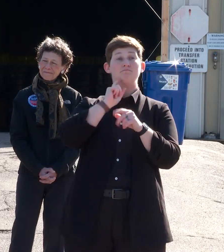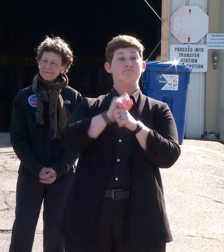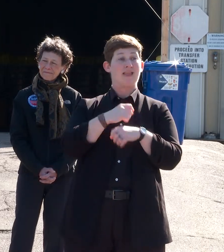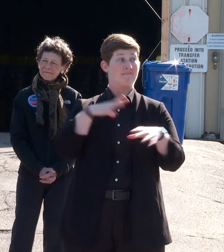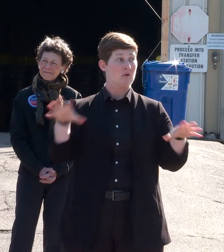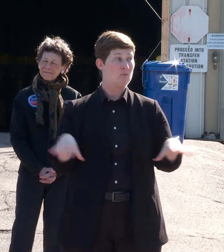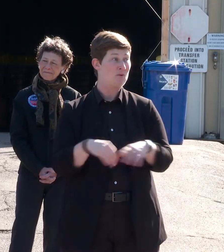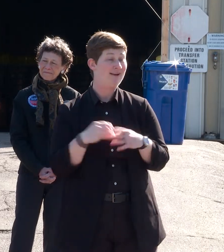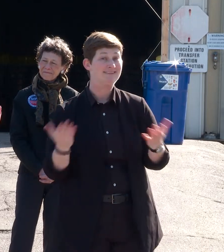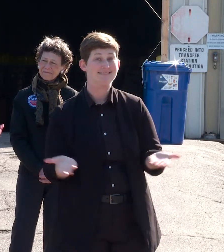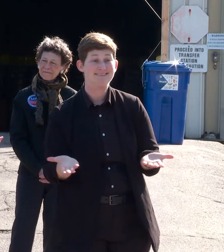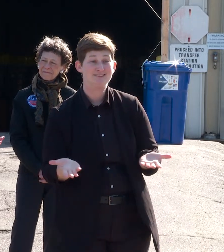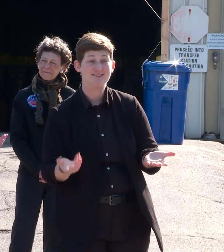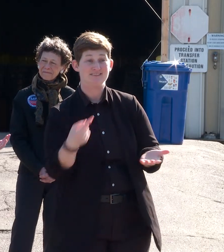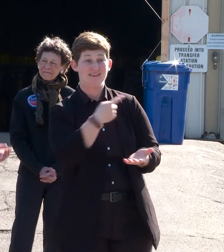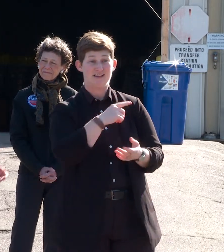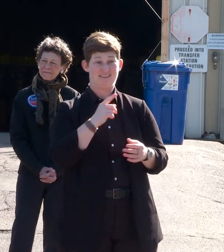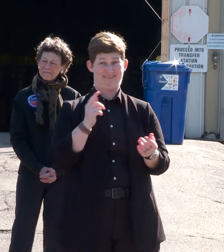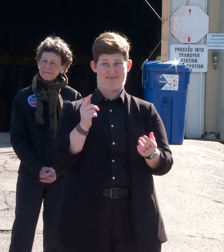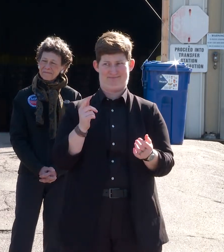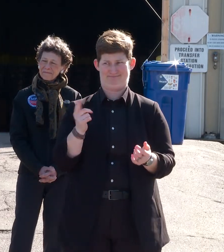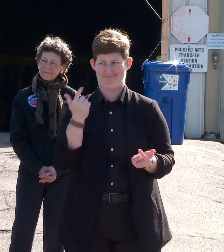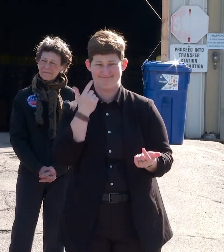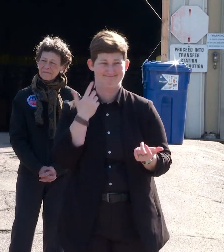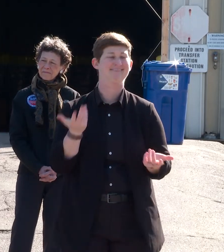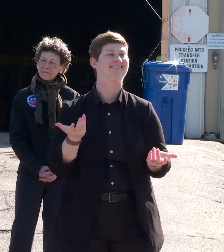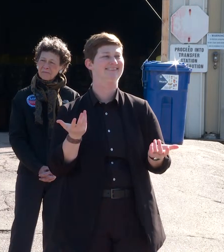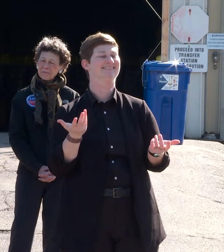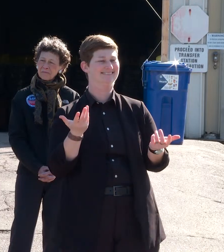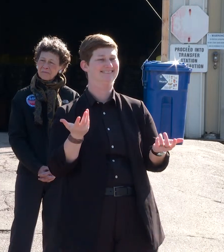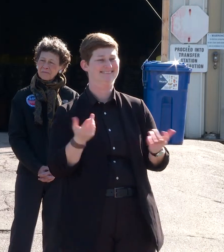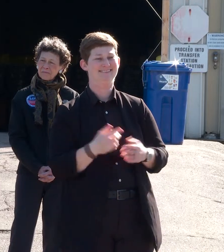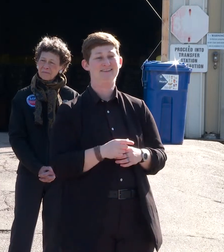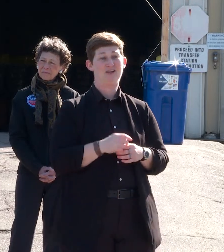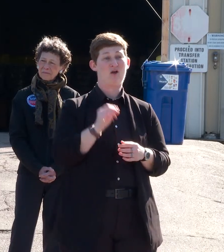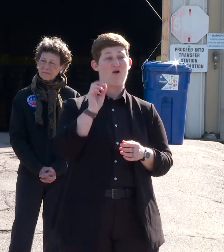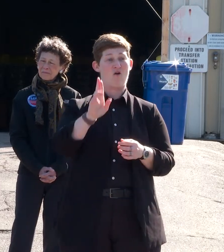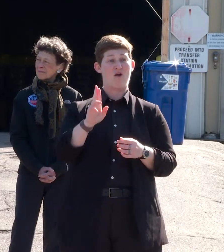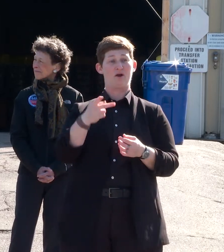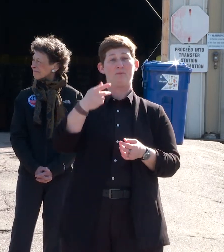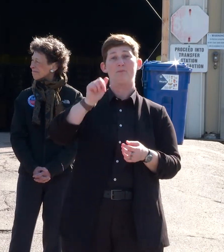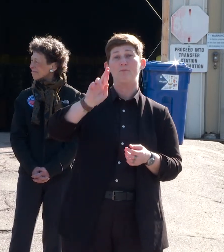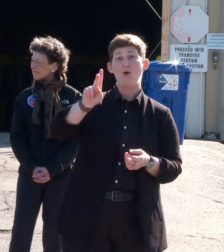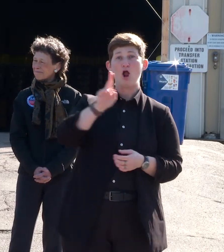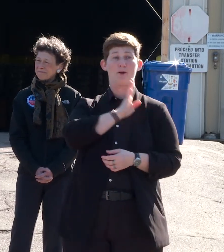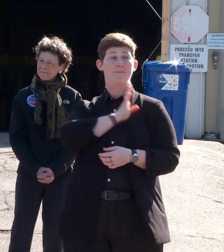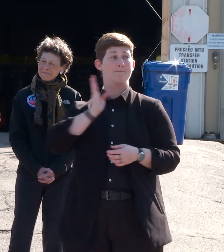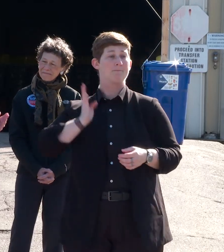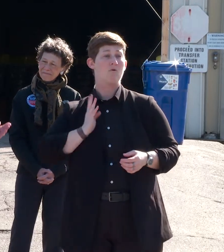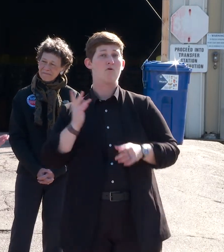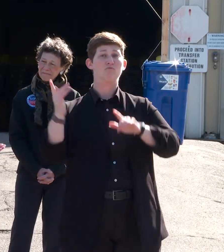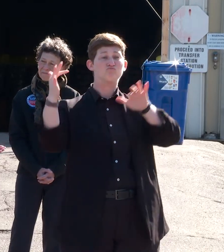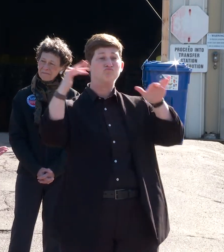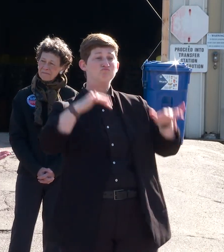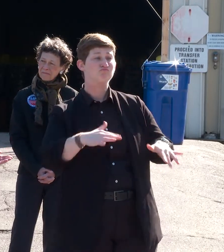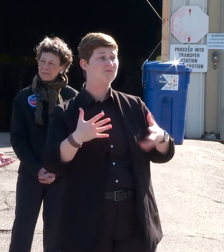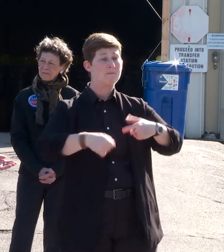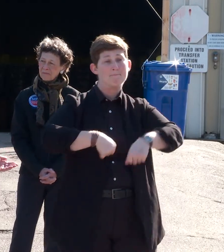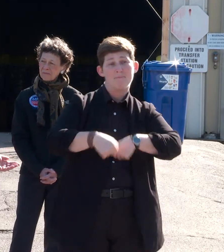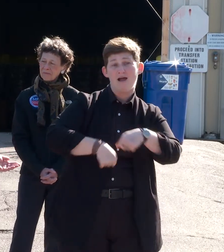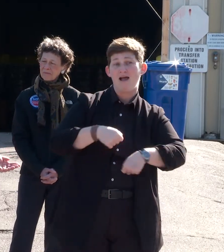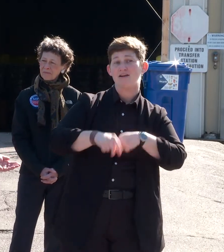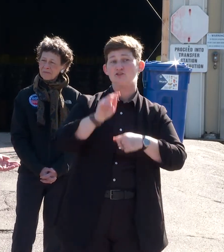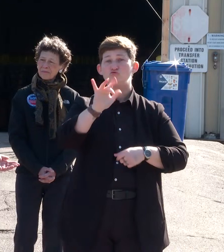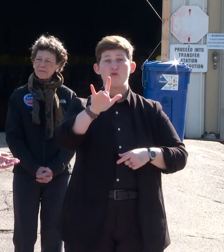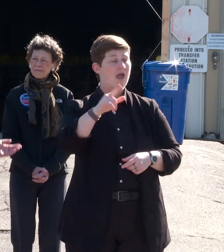the transfer facility looking out on the Mississippi. Or if the park board comes to fruition with their bike trail that's going to cross